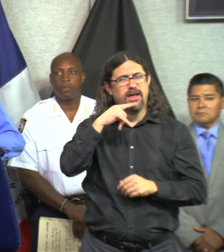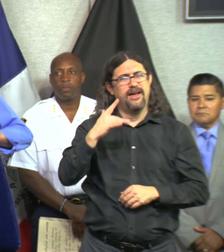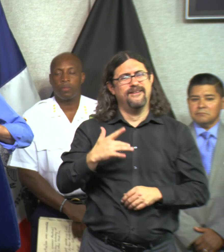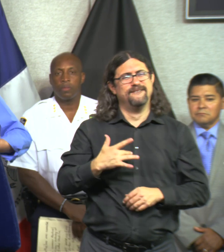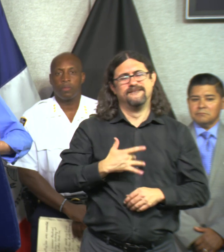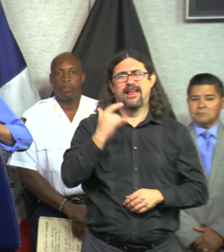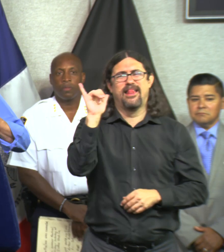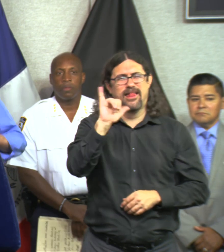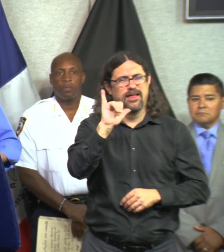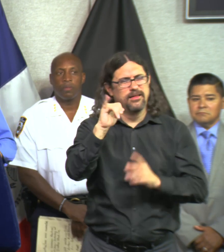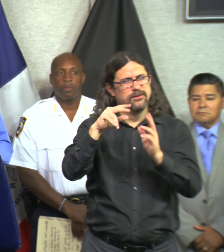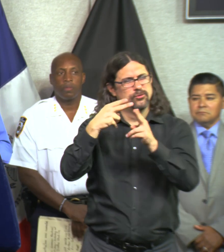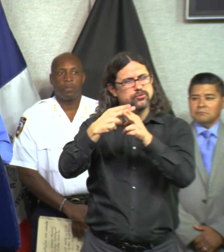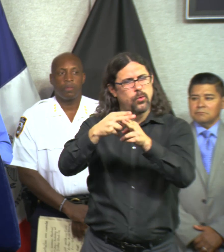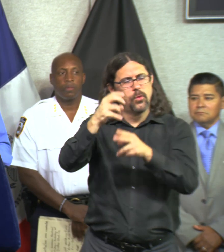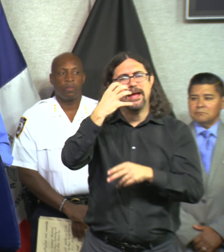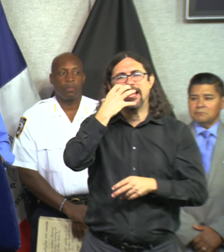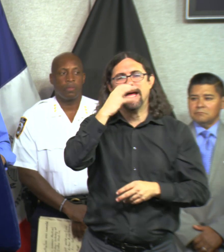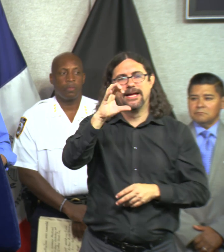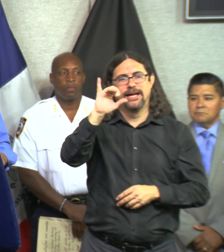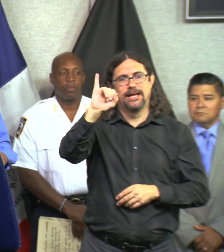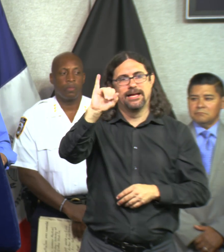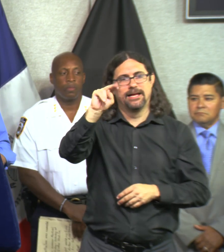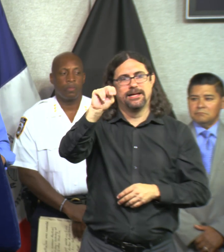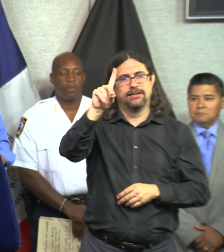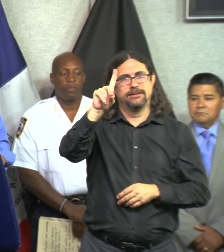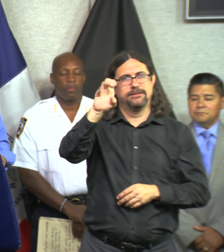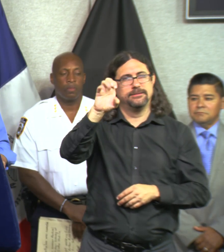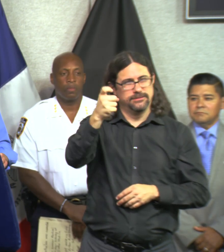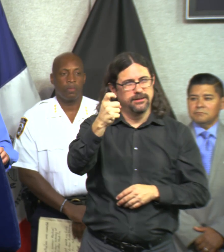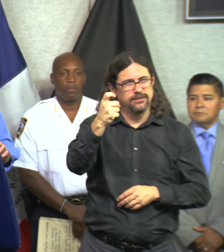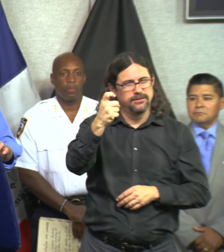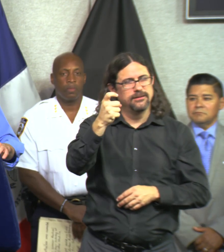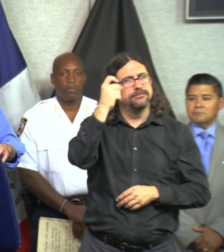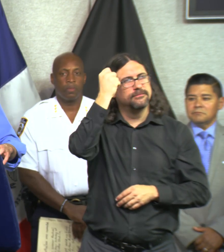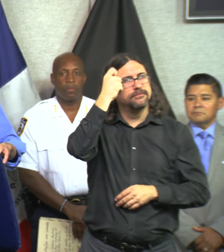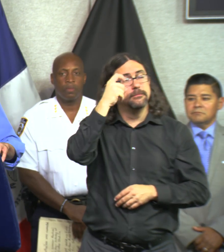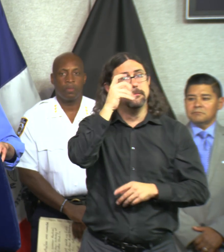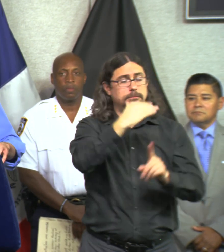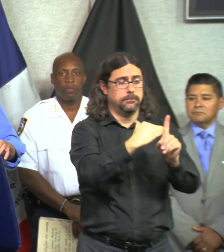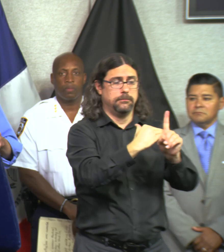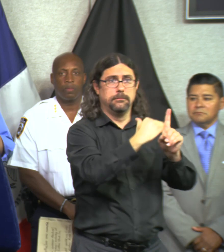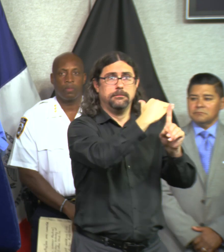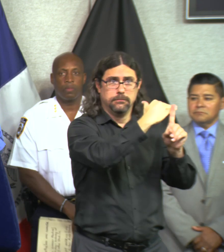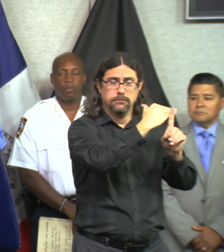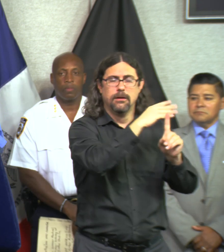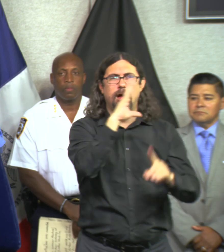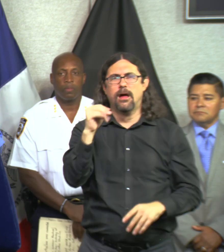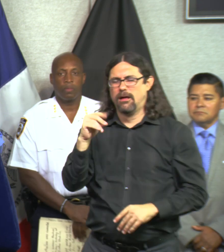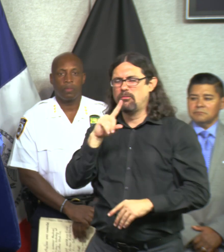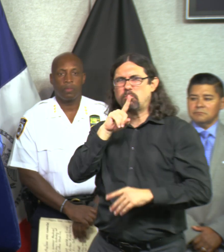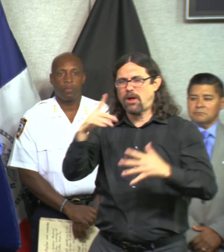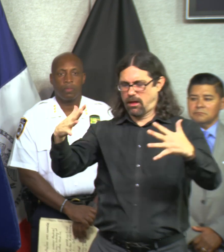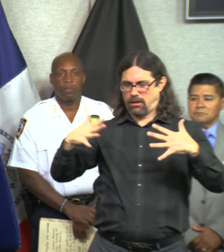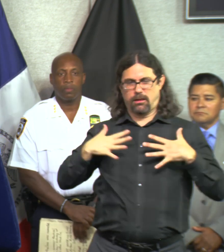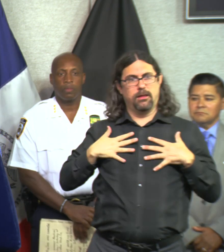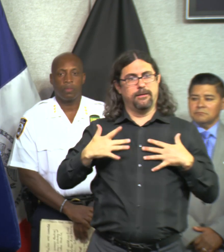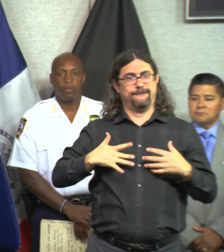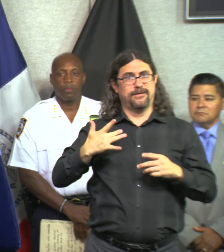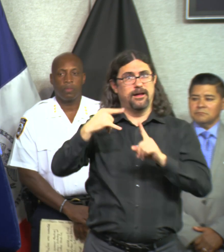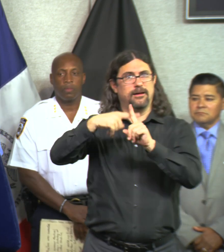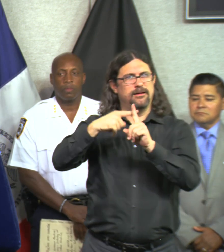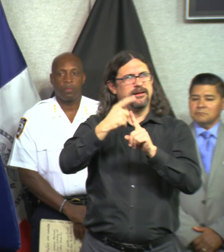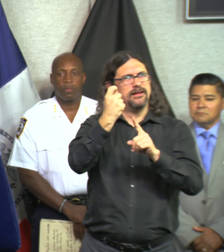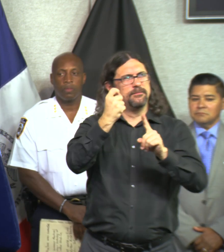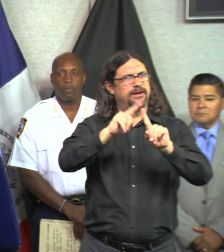it's what you feel, it's what your body is feeling. It's the equivalent with cold weather of wind chill factor. So what it's going to feel